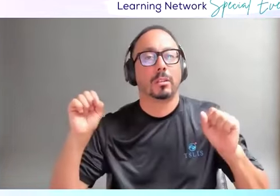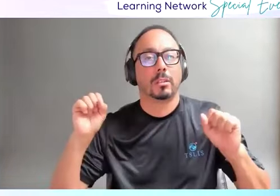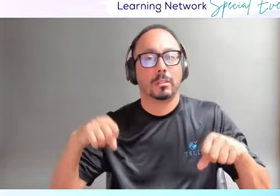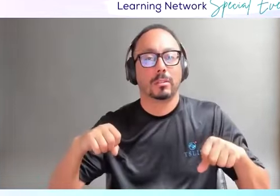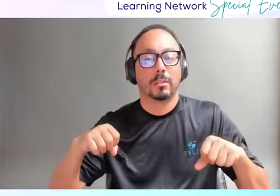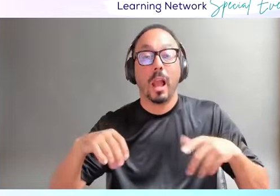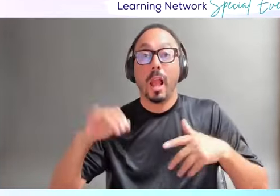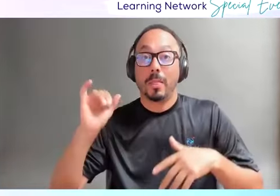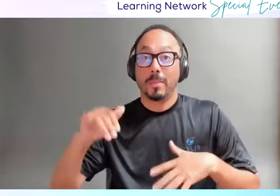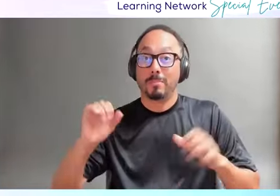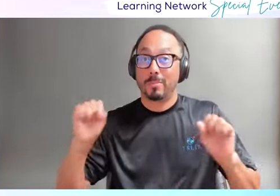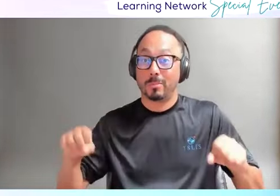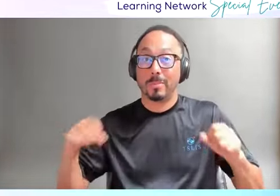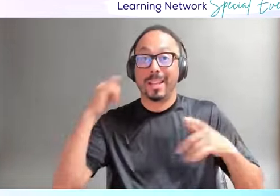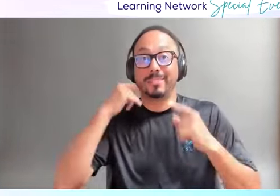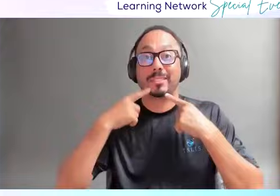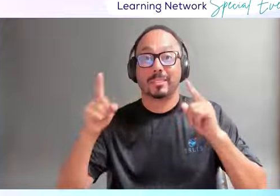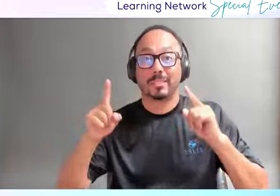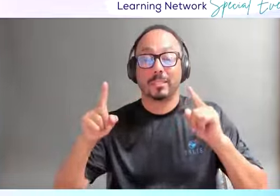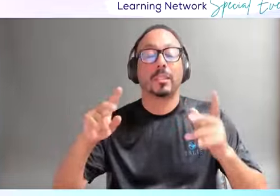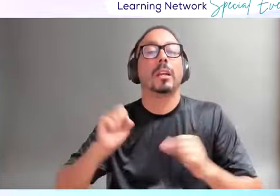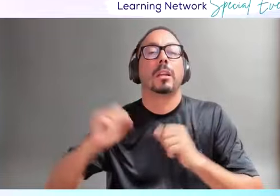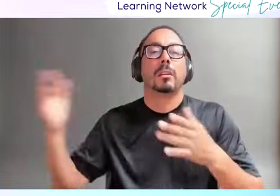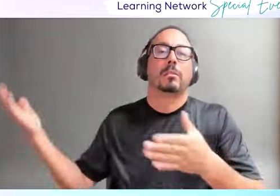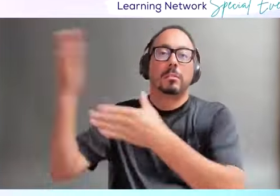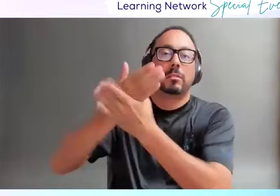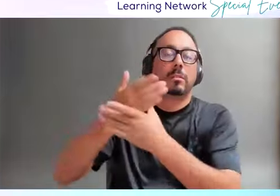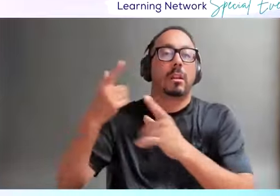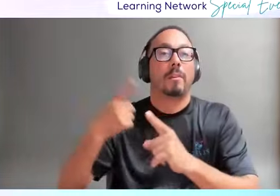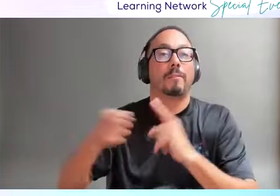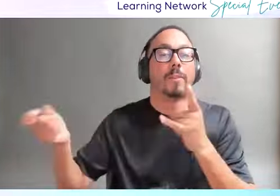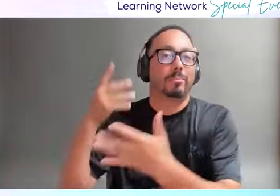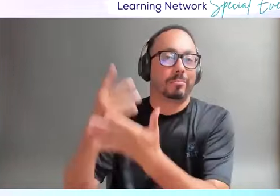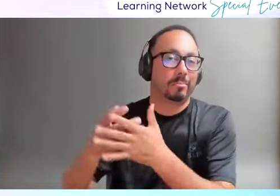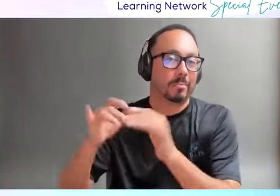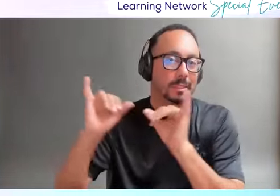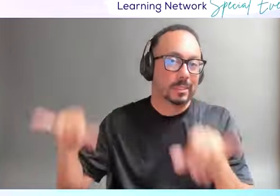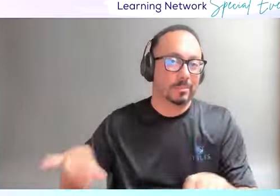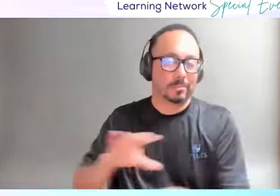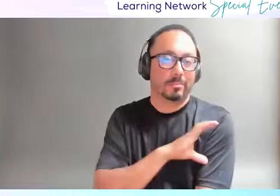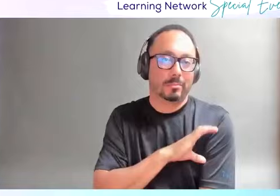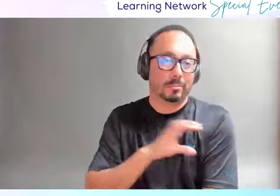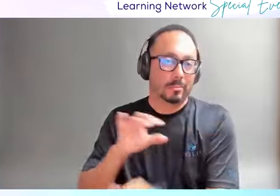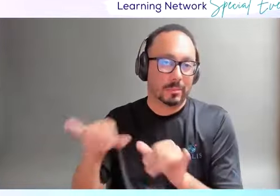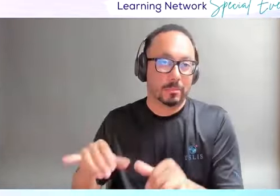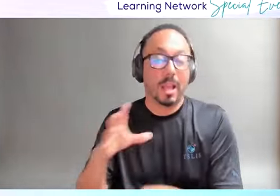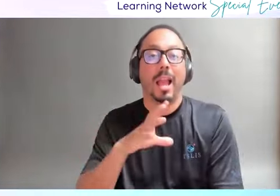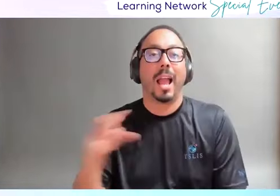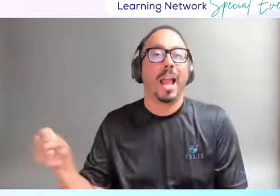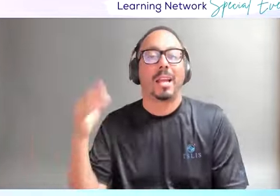intervention of the state, the criminal justice system, and can lead to custody problems, and can lead to their